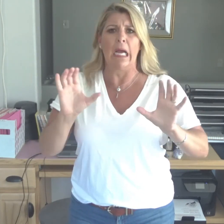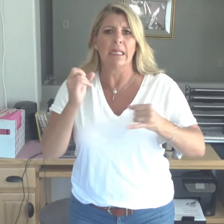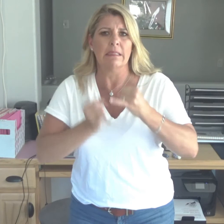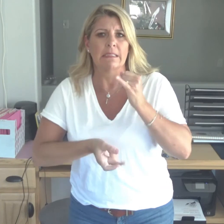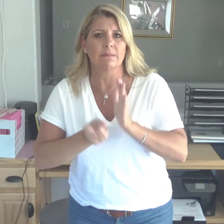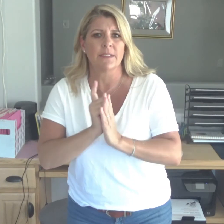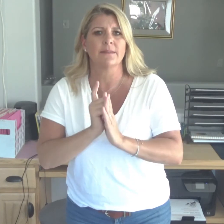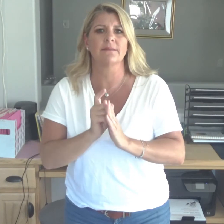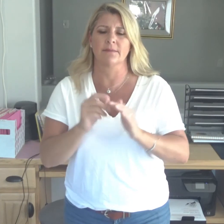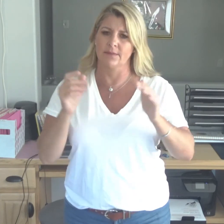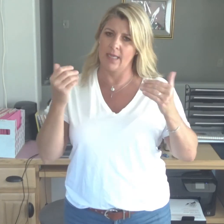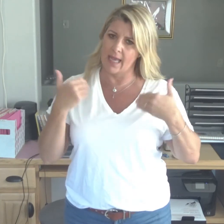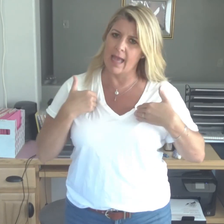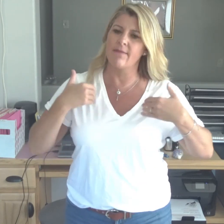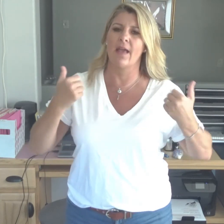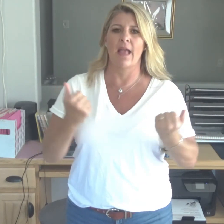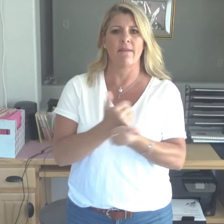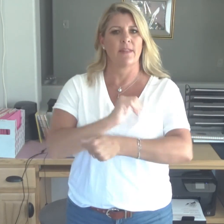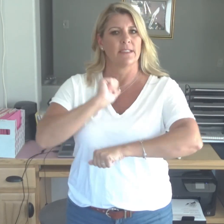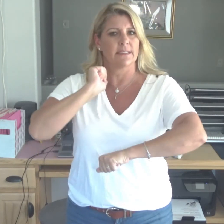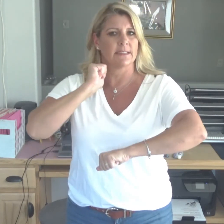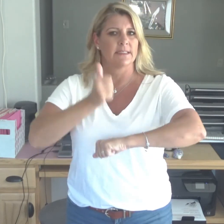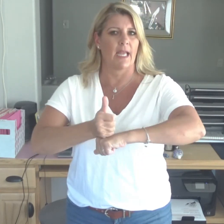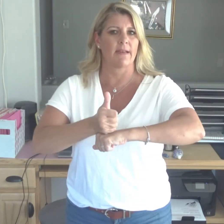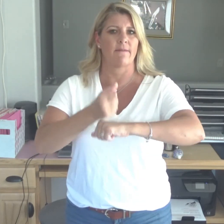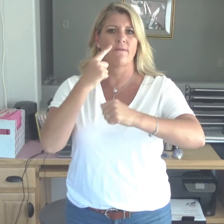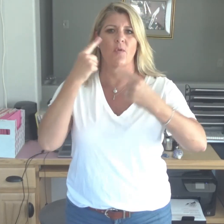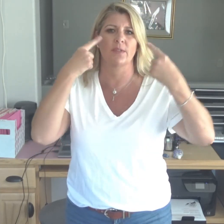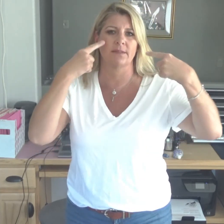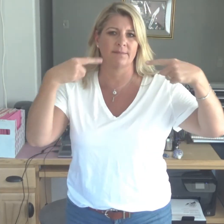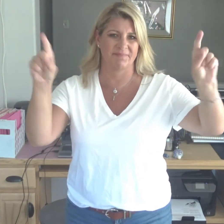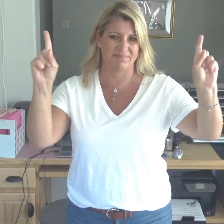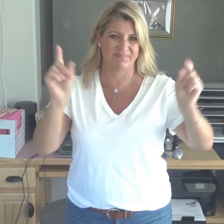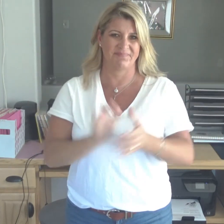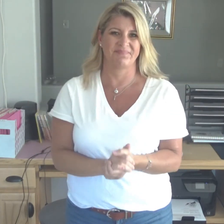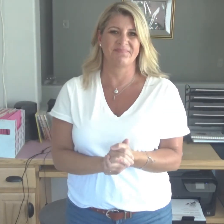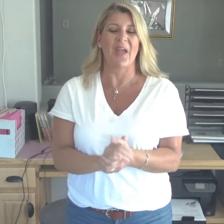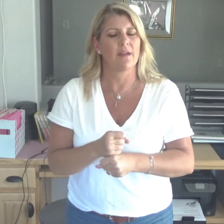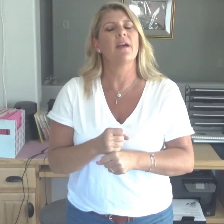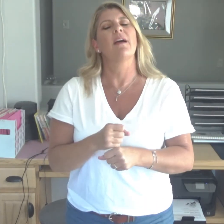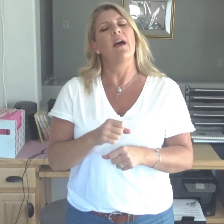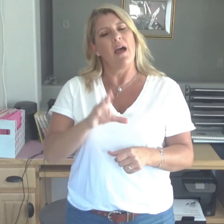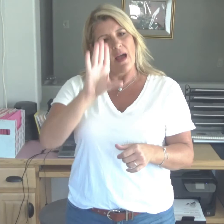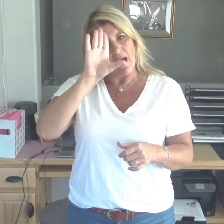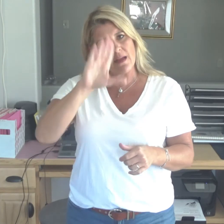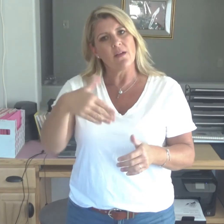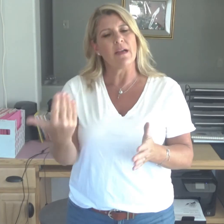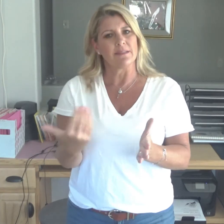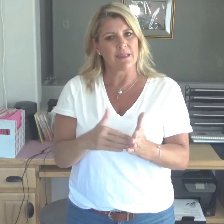read, and everything's ready to go. They're not looking last minute for a book to read. Have everything ready for them to